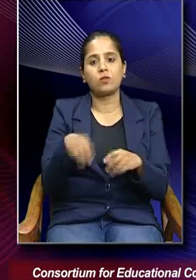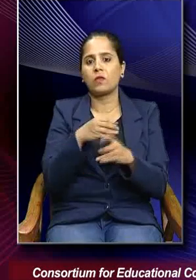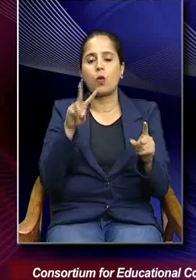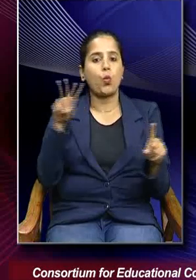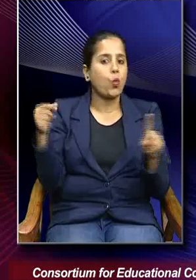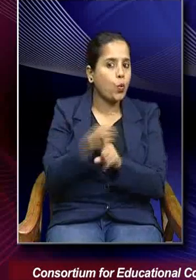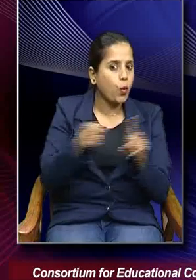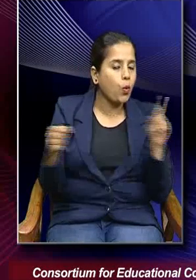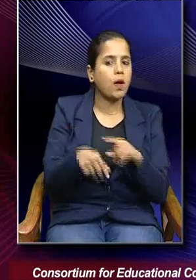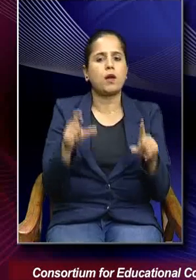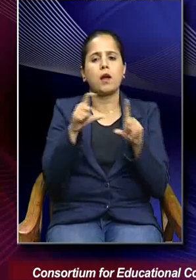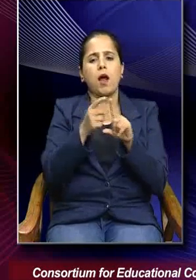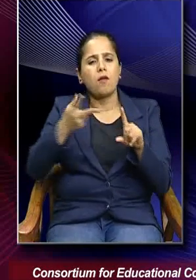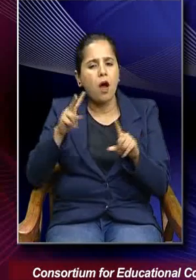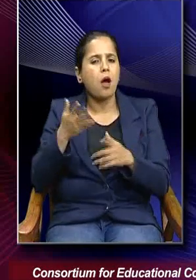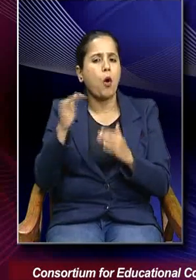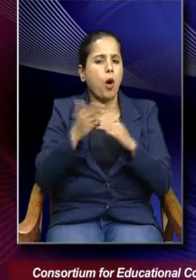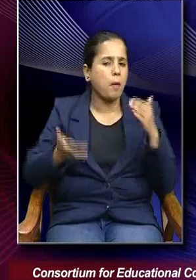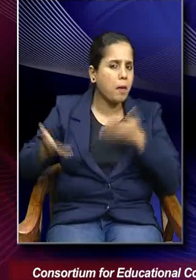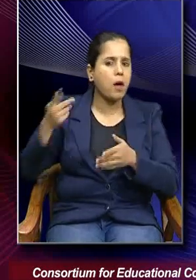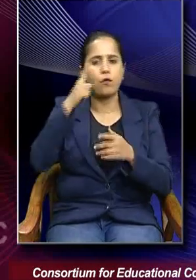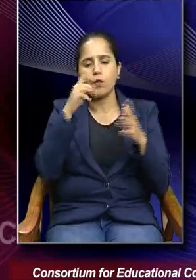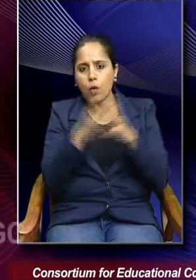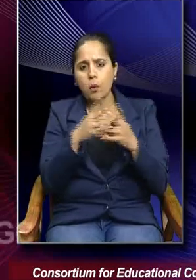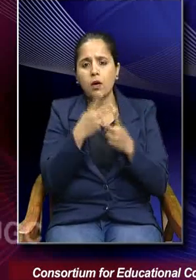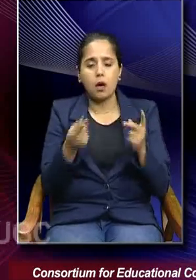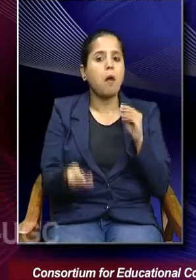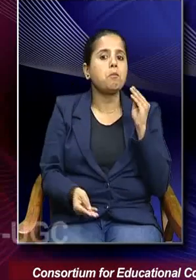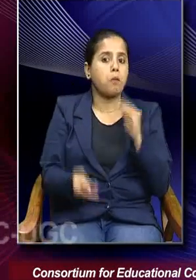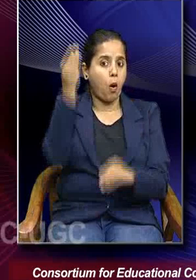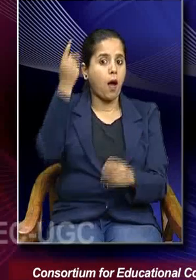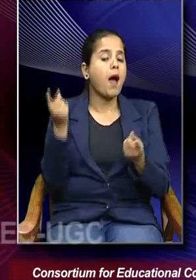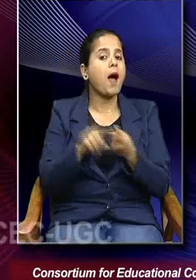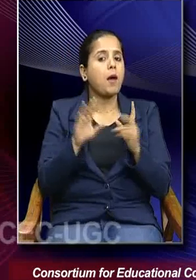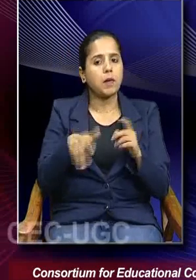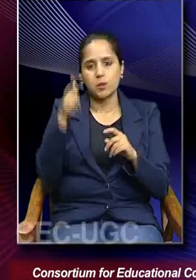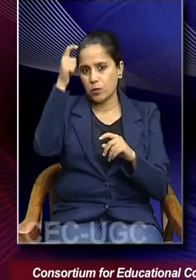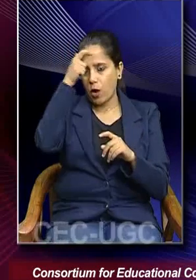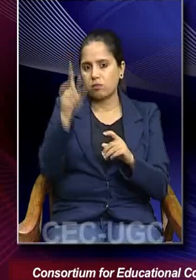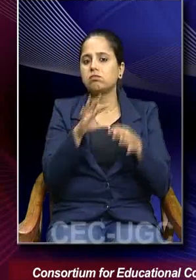violence, domestic violence, violence related to women have increased. So, it is an issue